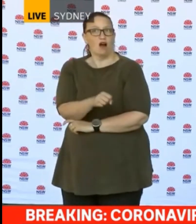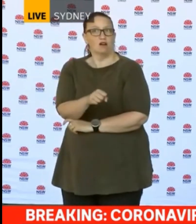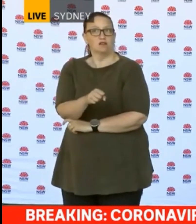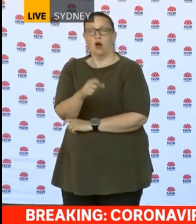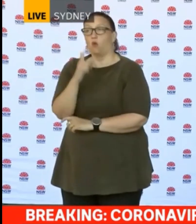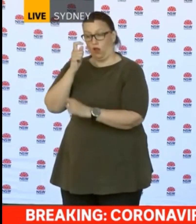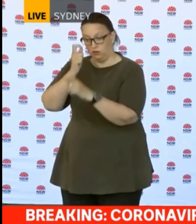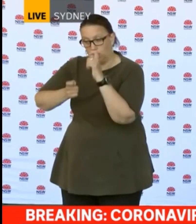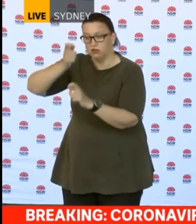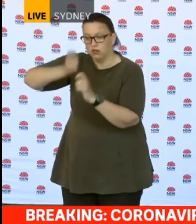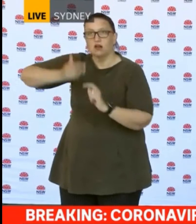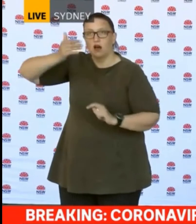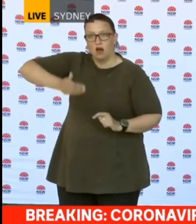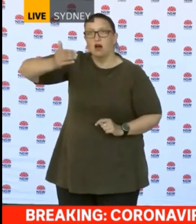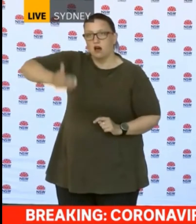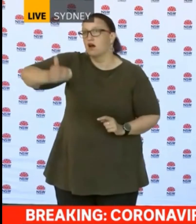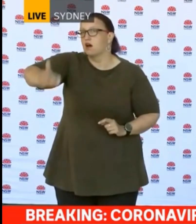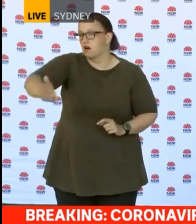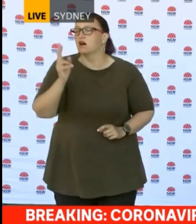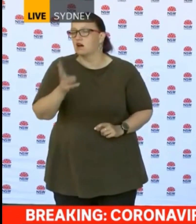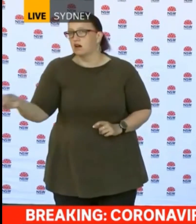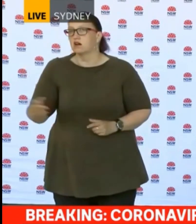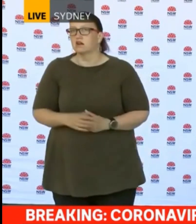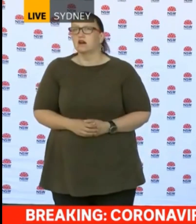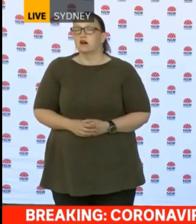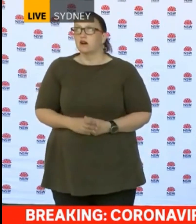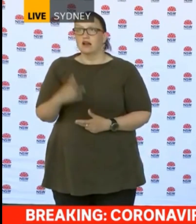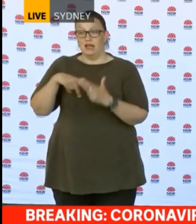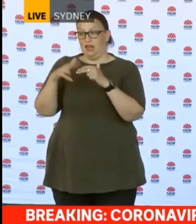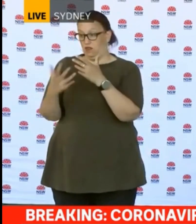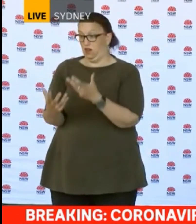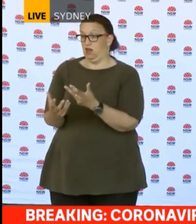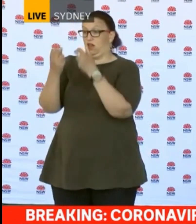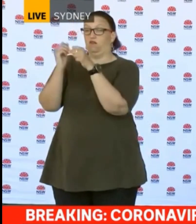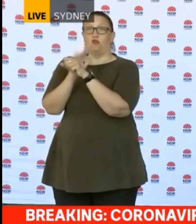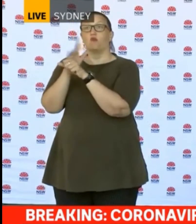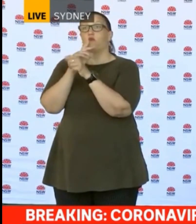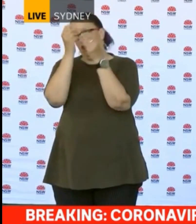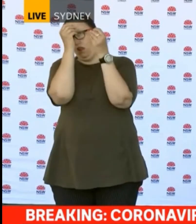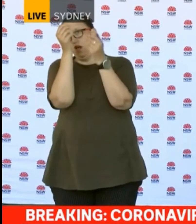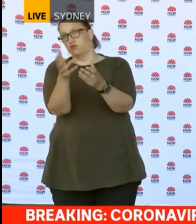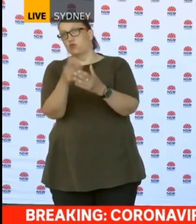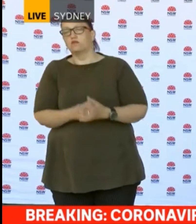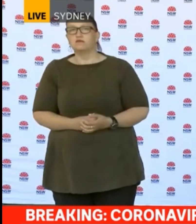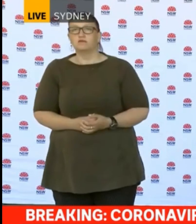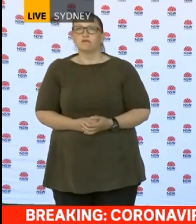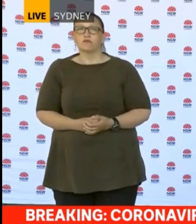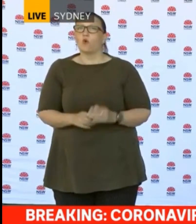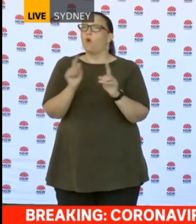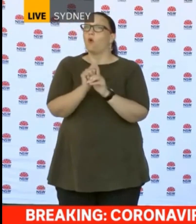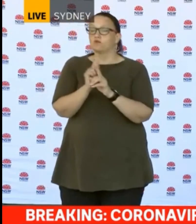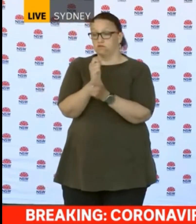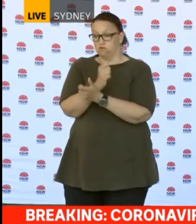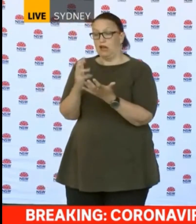quarantine, and we will ensure that they're tested repeatedly and will update you on any further cases. There's also a